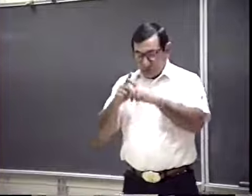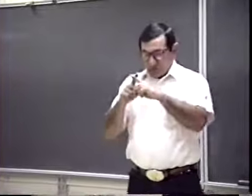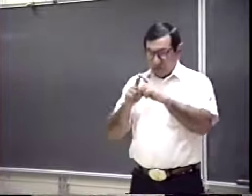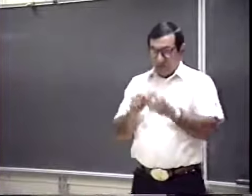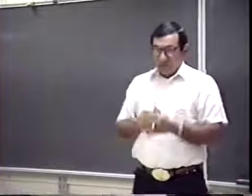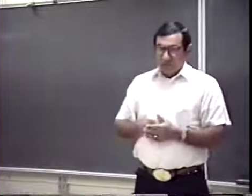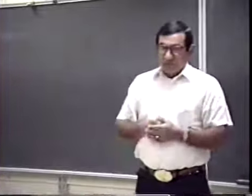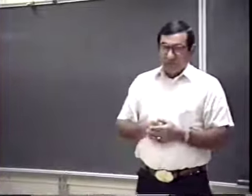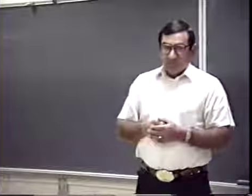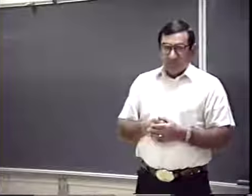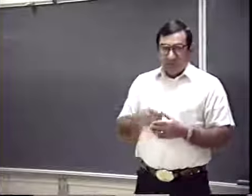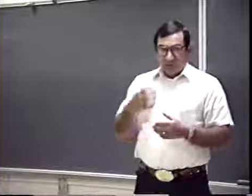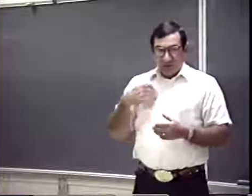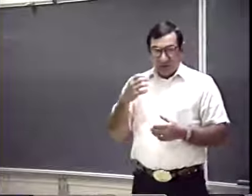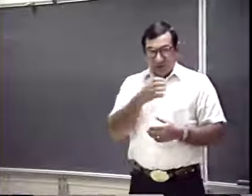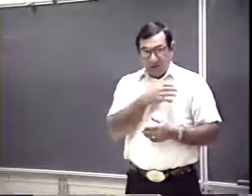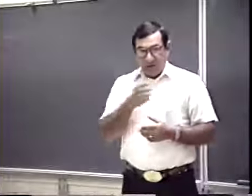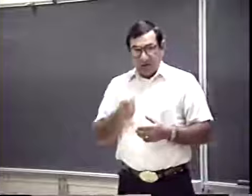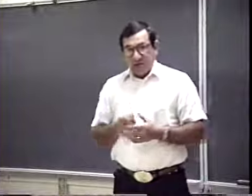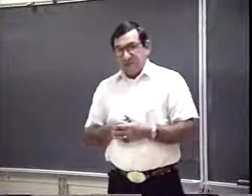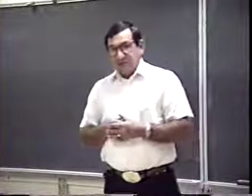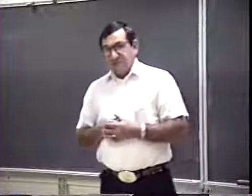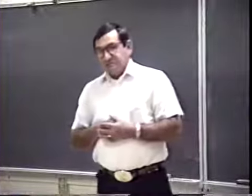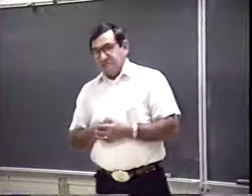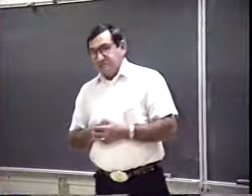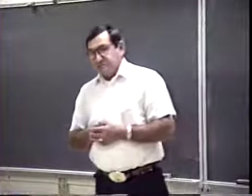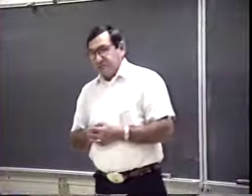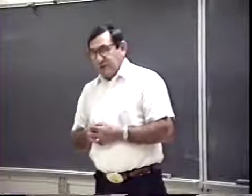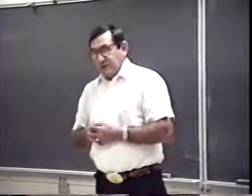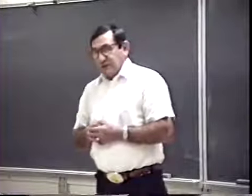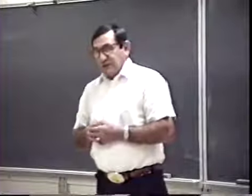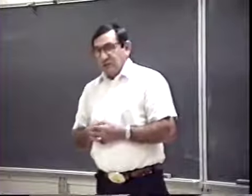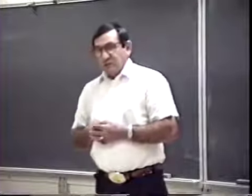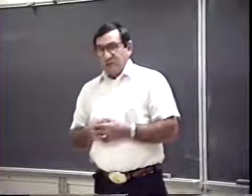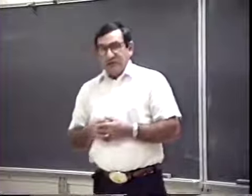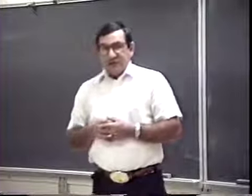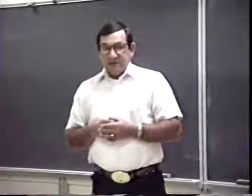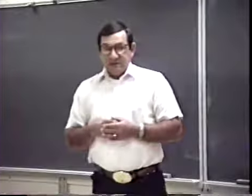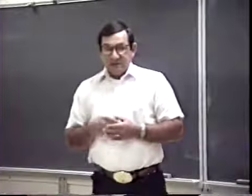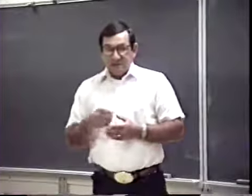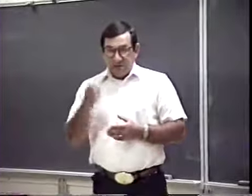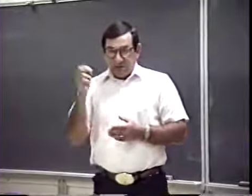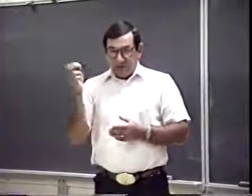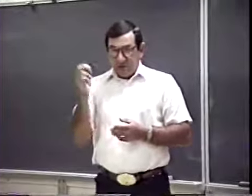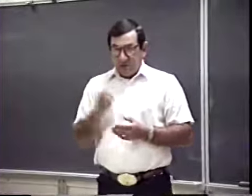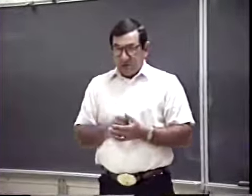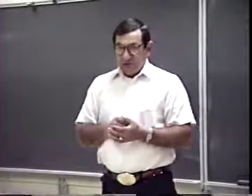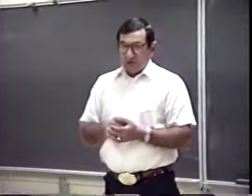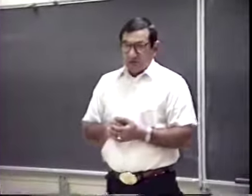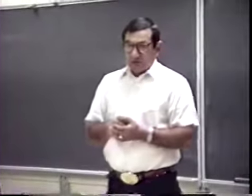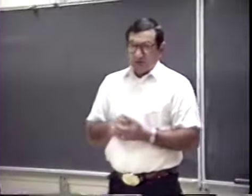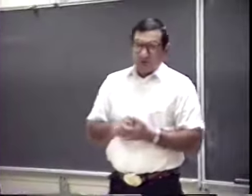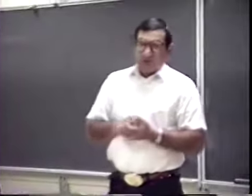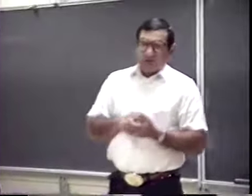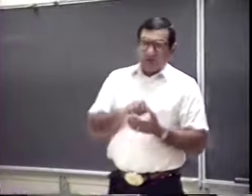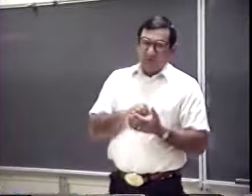live. The mother and the father coyote. Bring me back 7 grains of